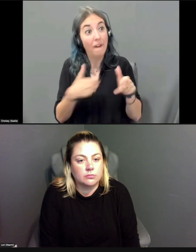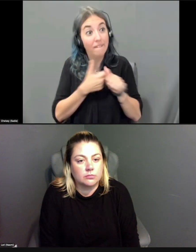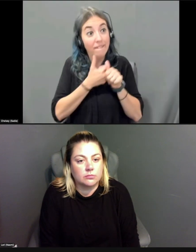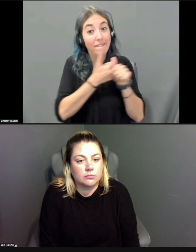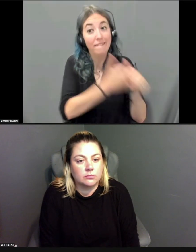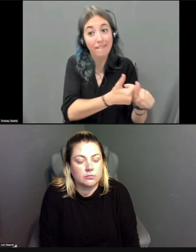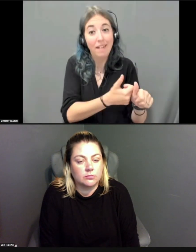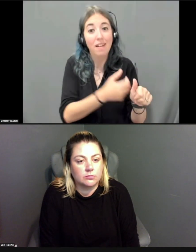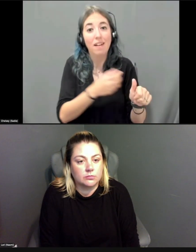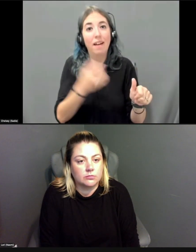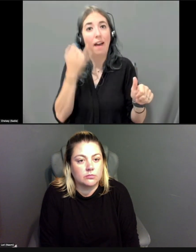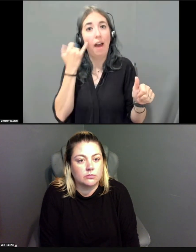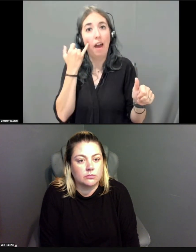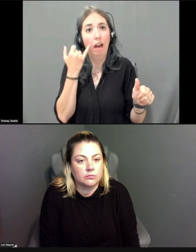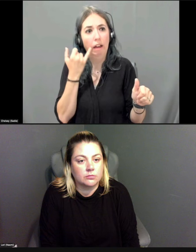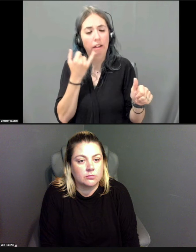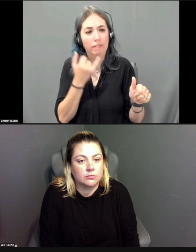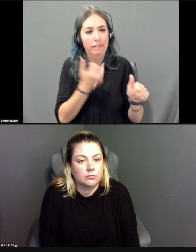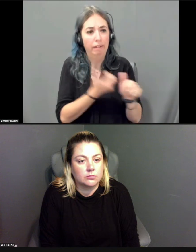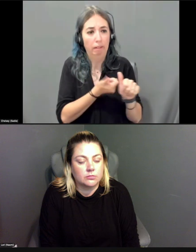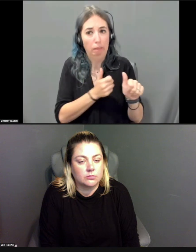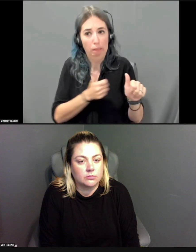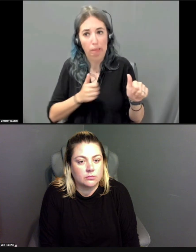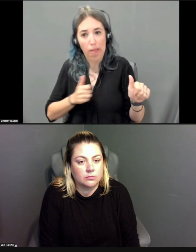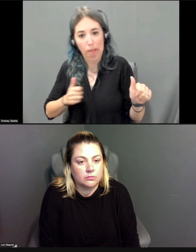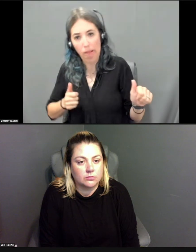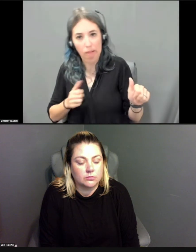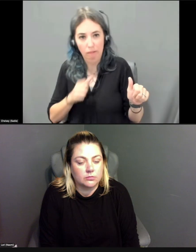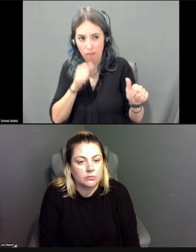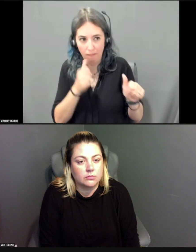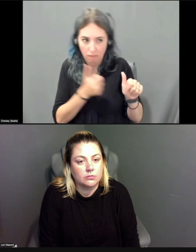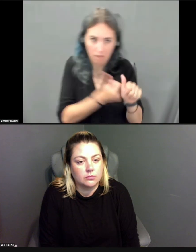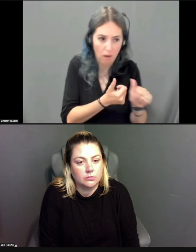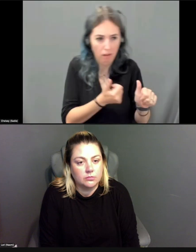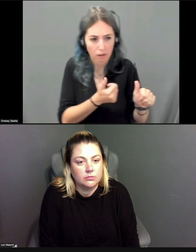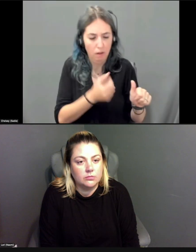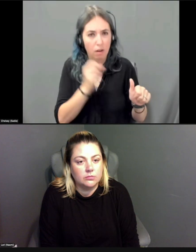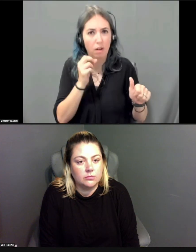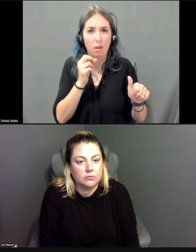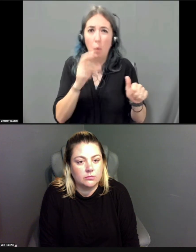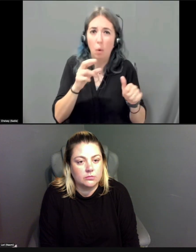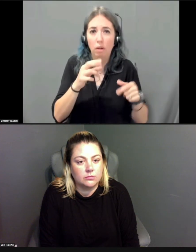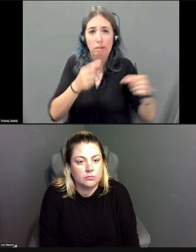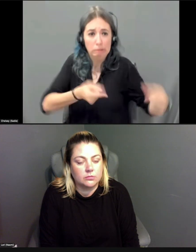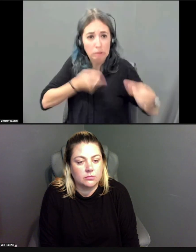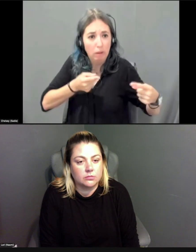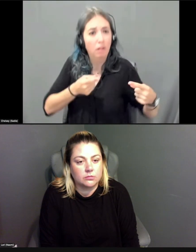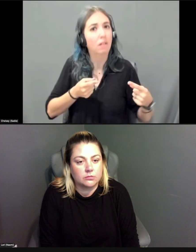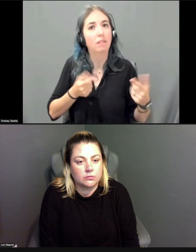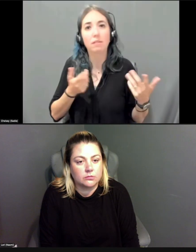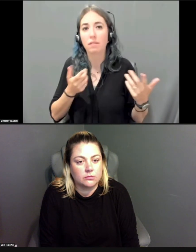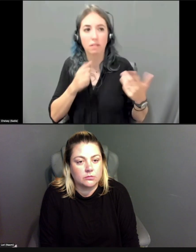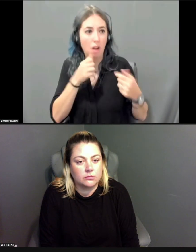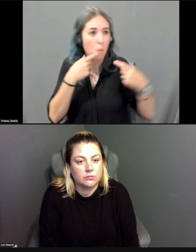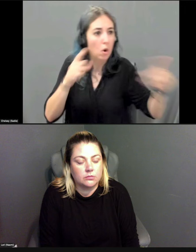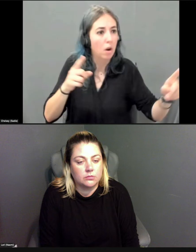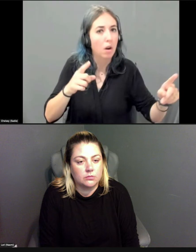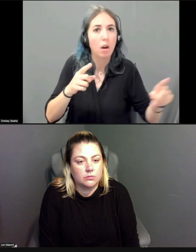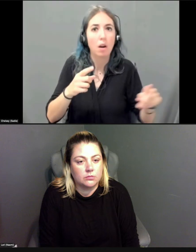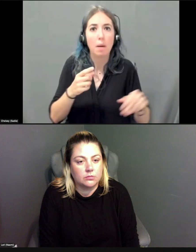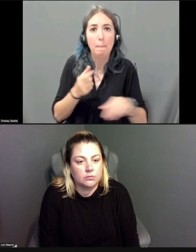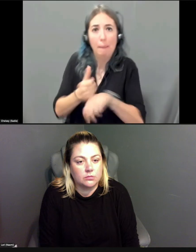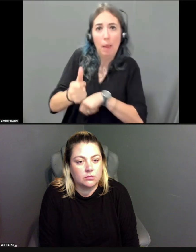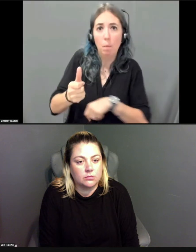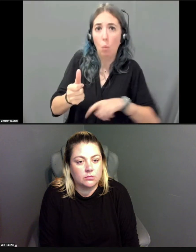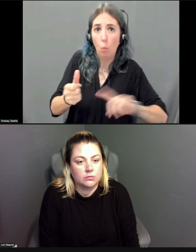it fails to produce the result that we're looking for, it's our personal problem that we can't stick to this